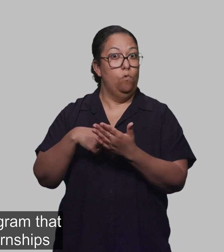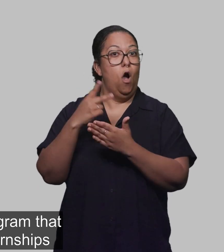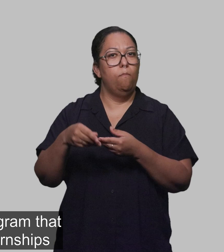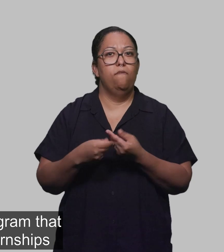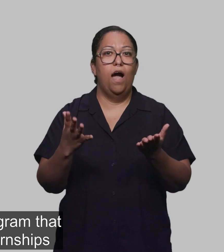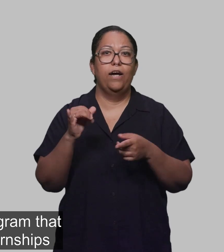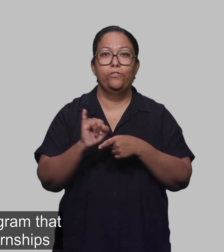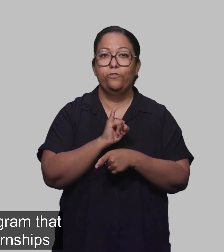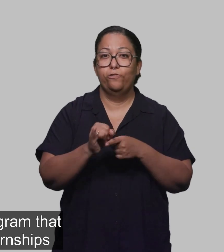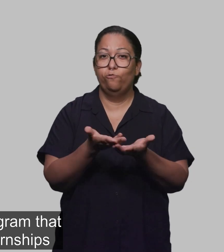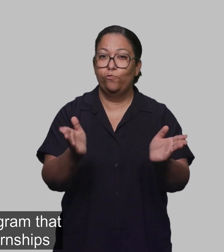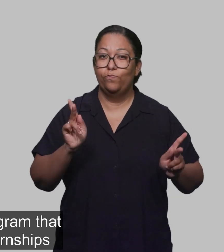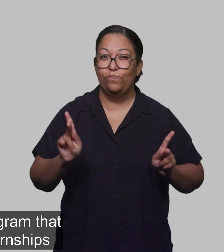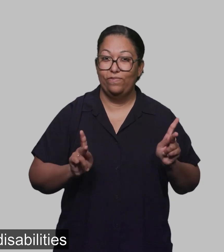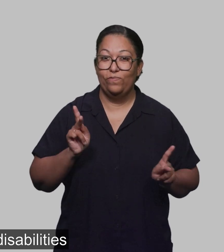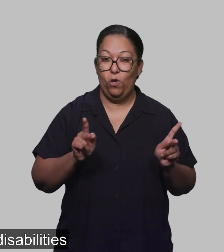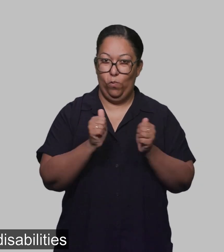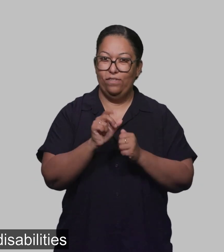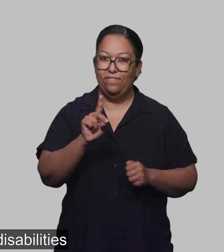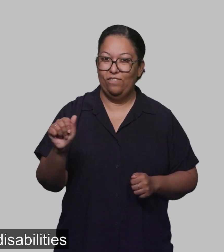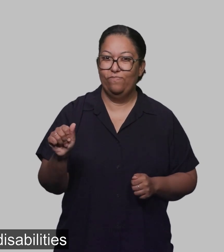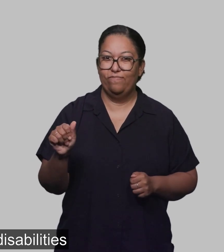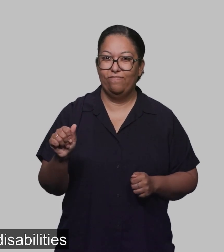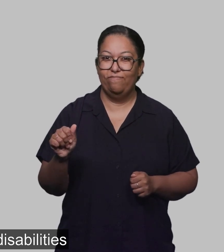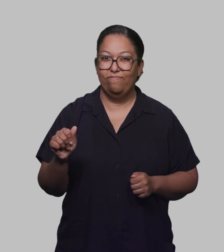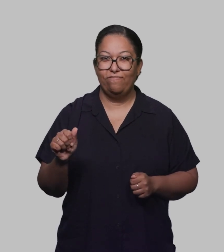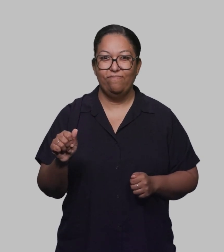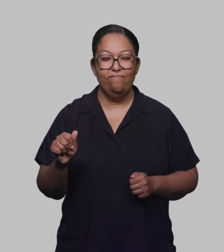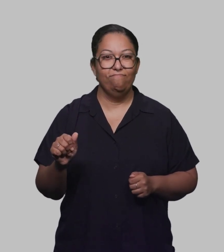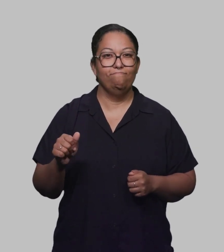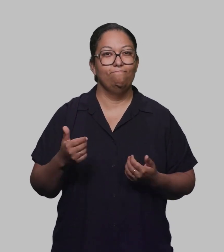program that provides internship to people with disabilities